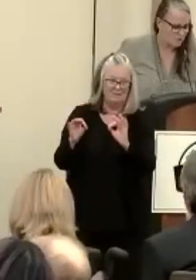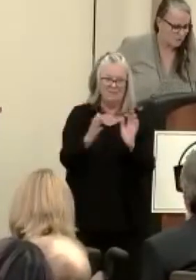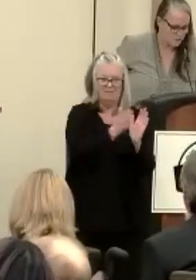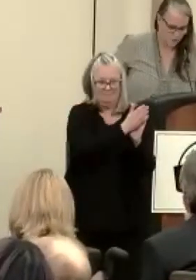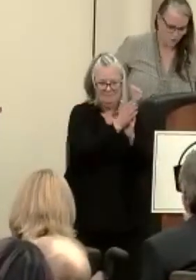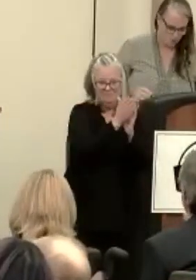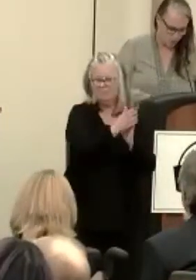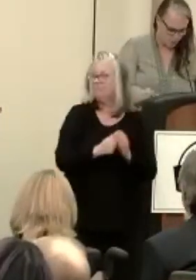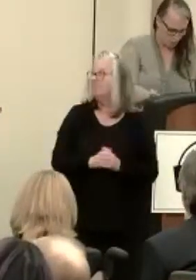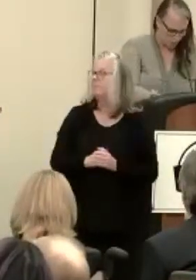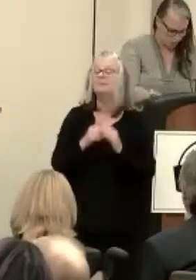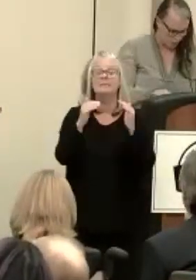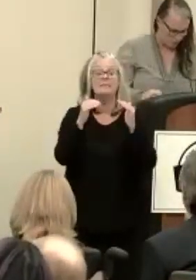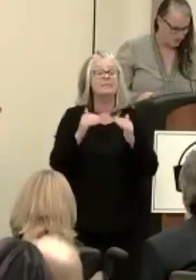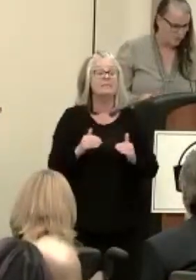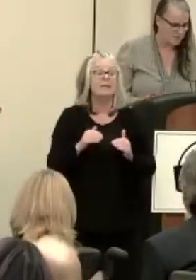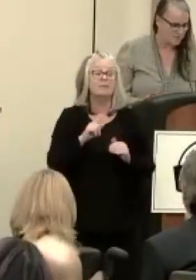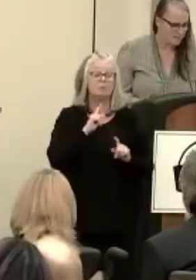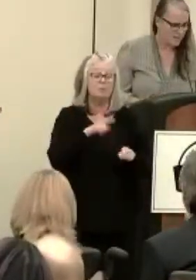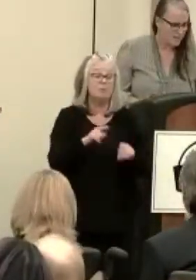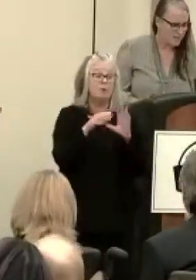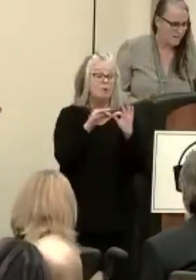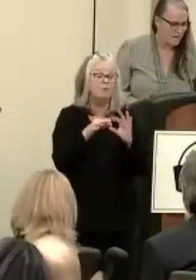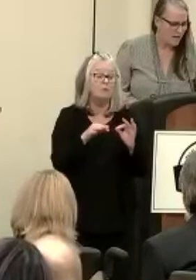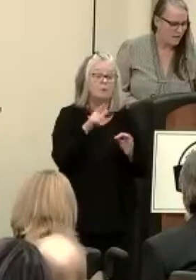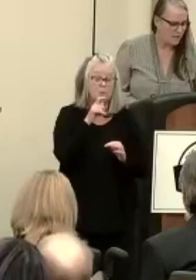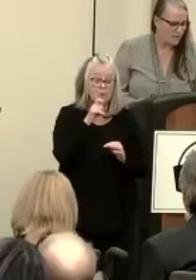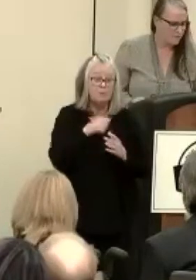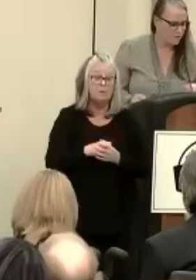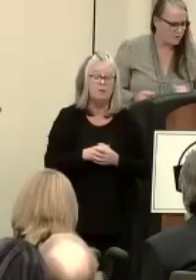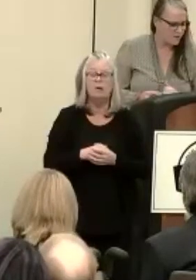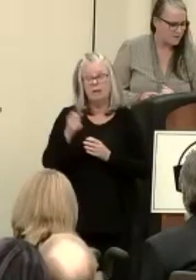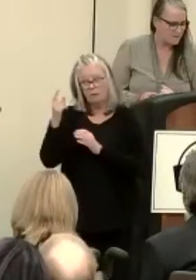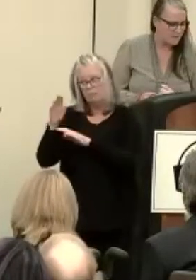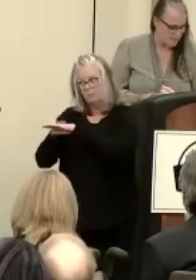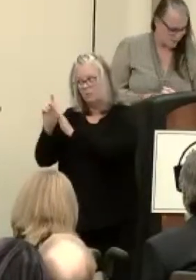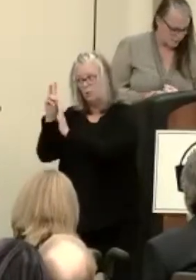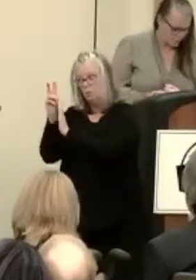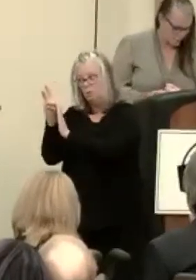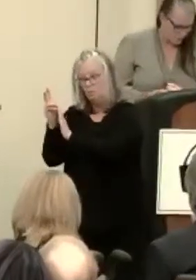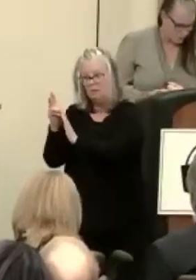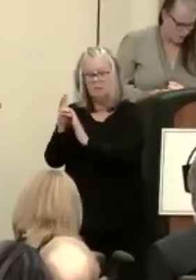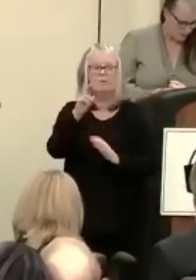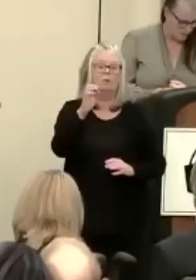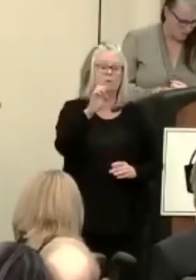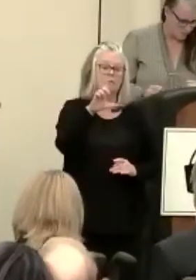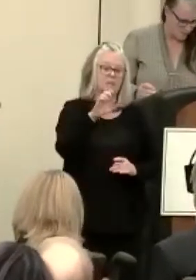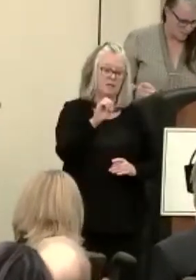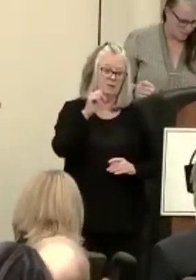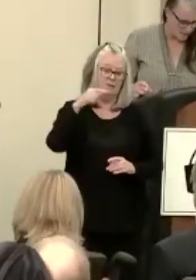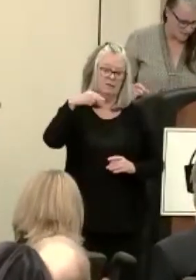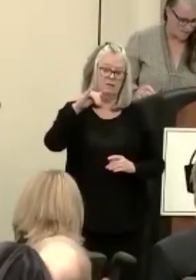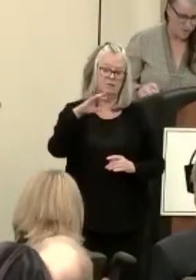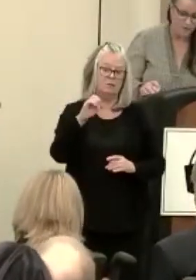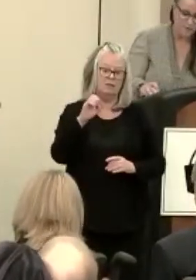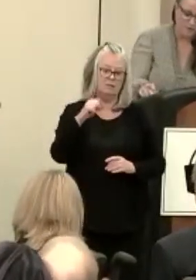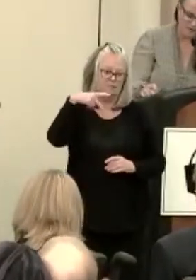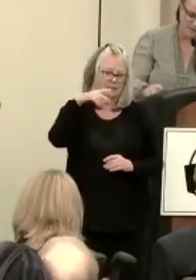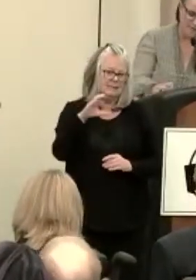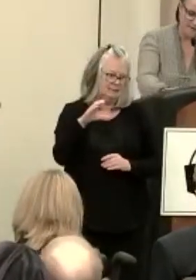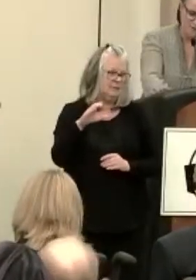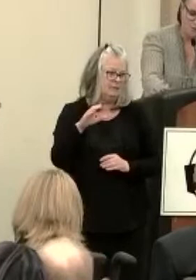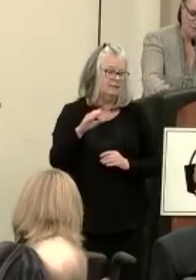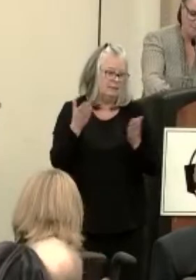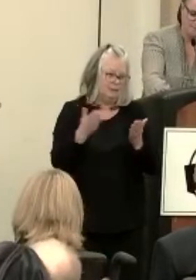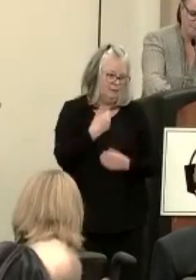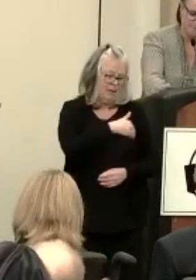respond to the question, and you have 2 minutes, is Rochelle Squires from the Progressive Conservative Party